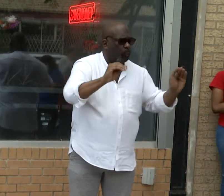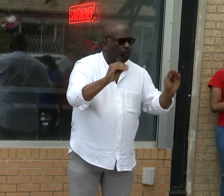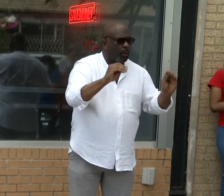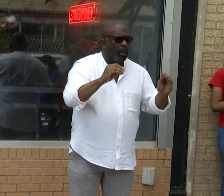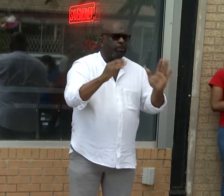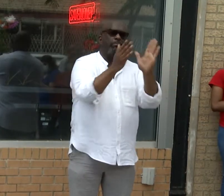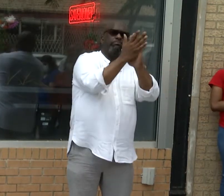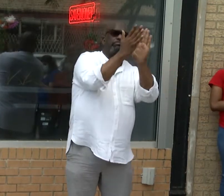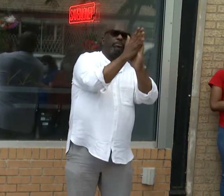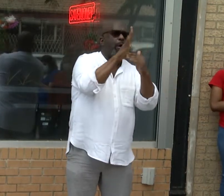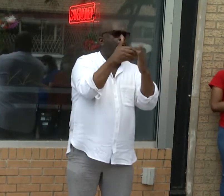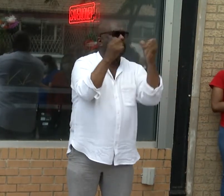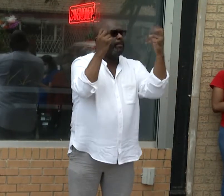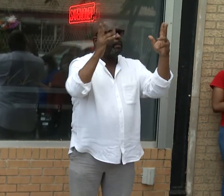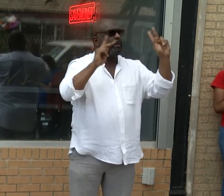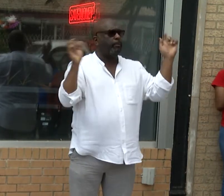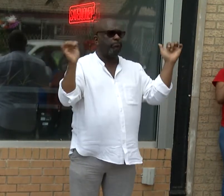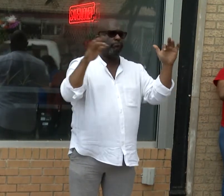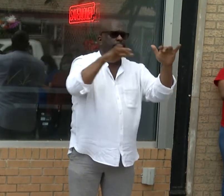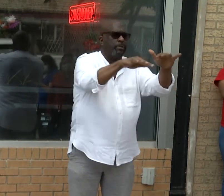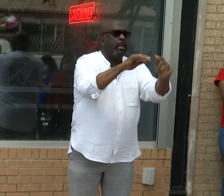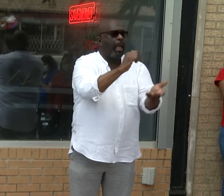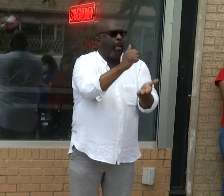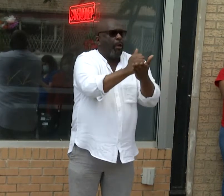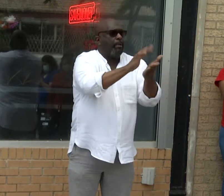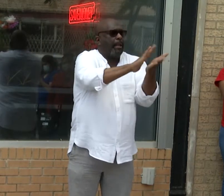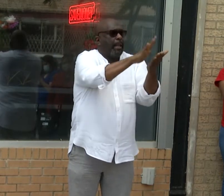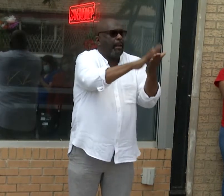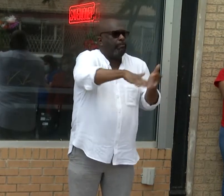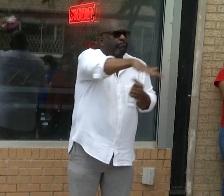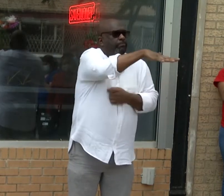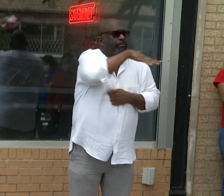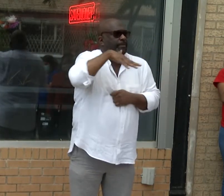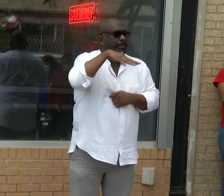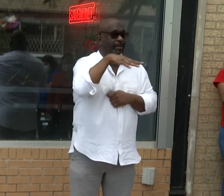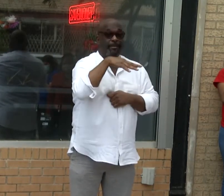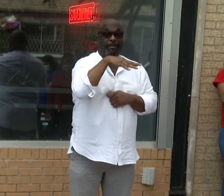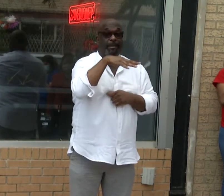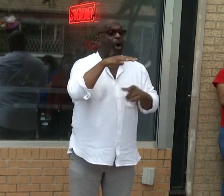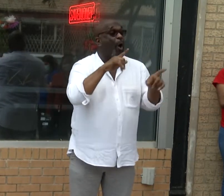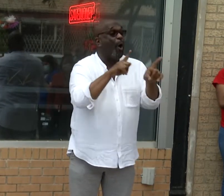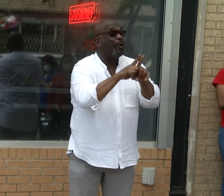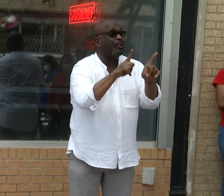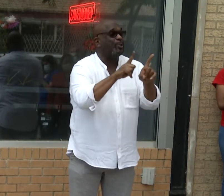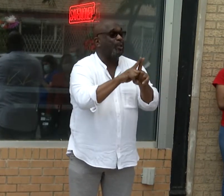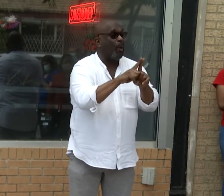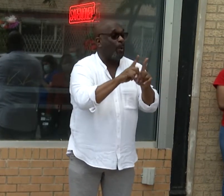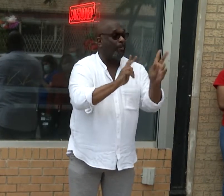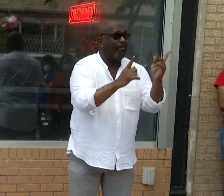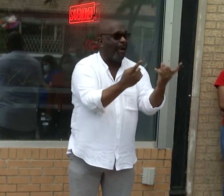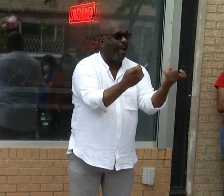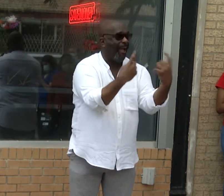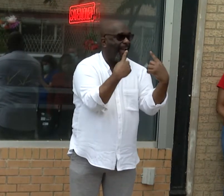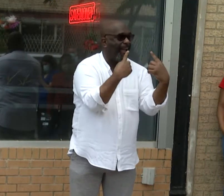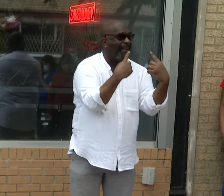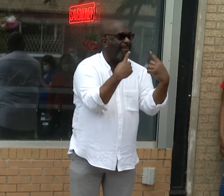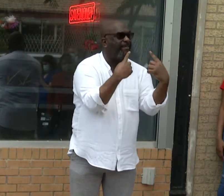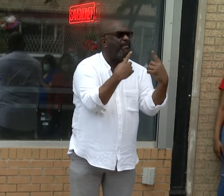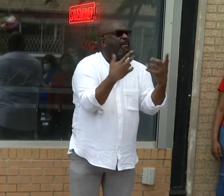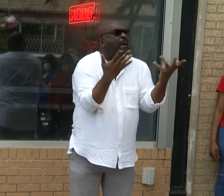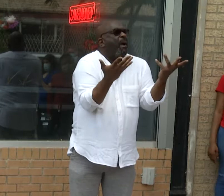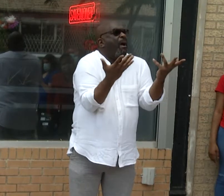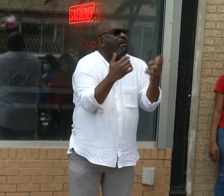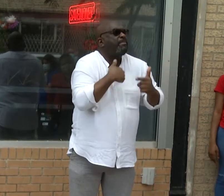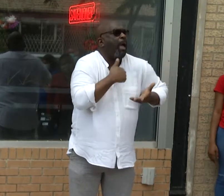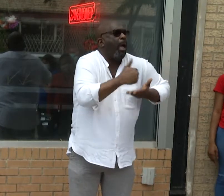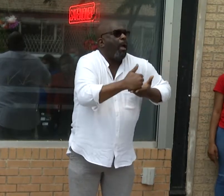already stepped up to join our neighborhood cleanup efforts. And I'm moved when I hear people ask, what can I